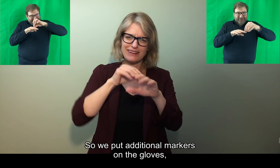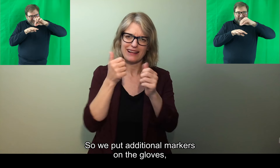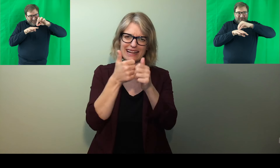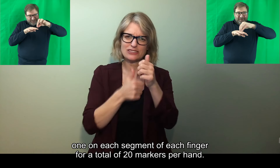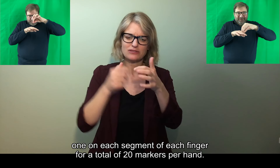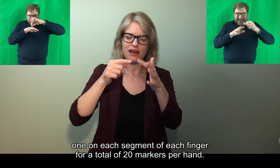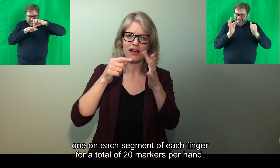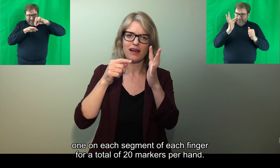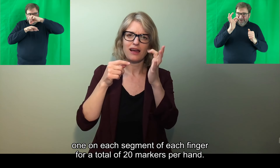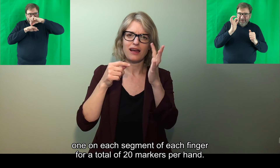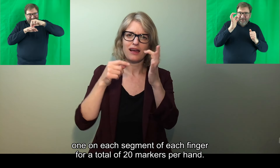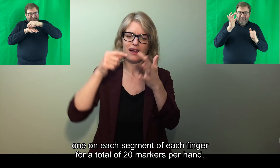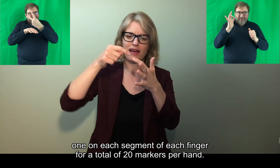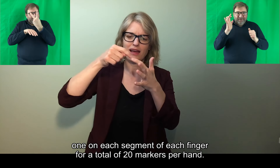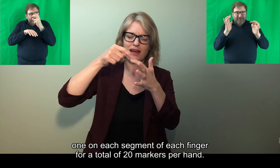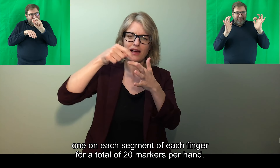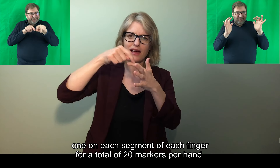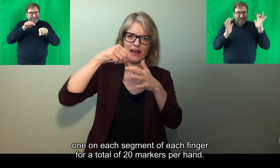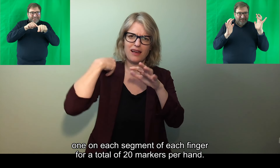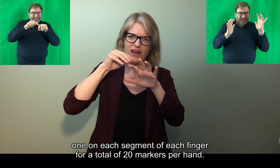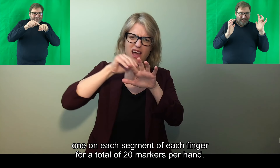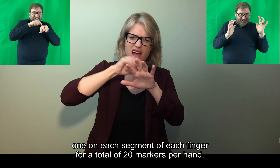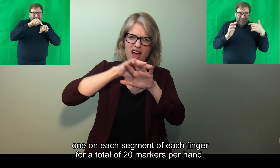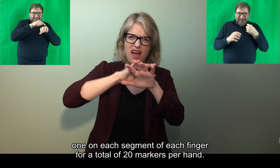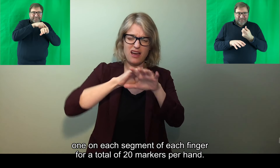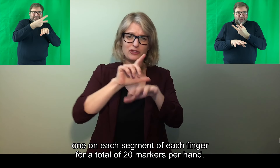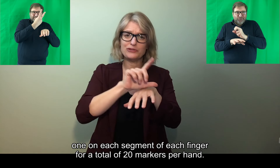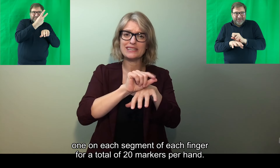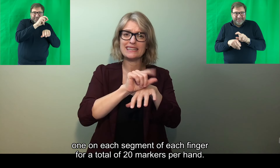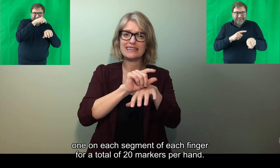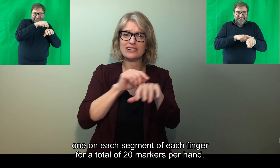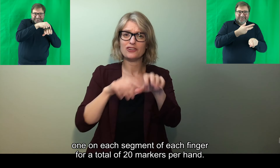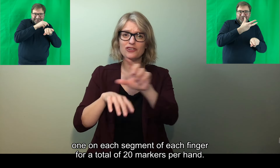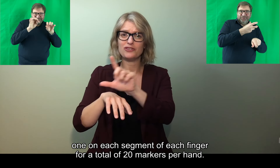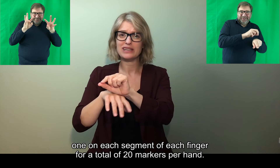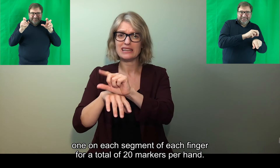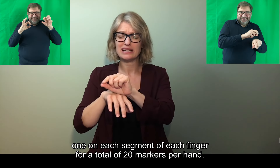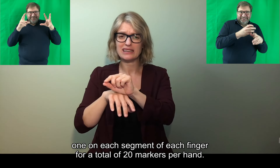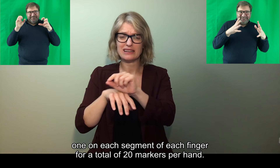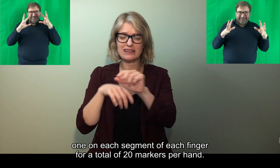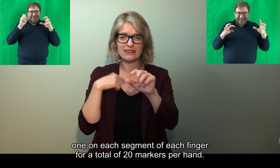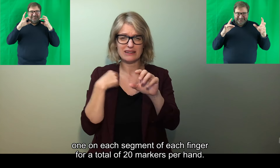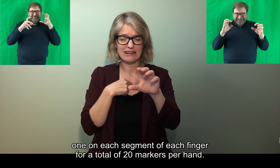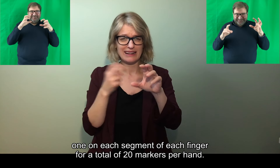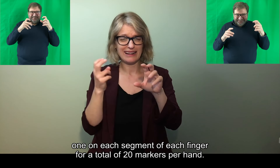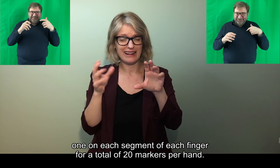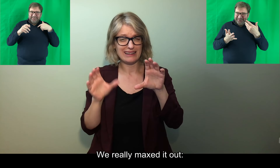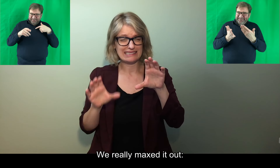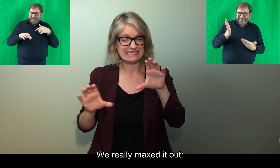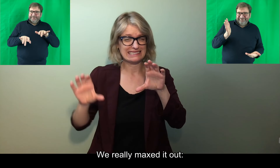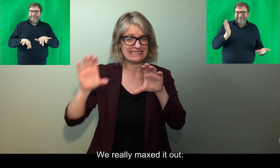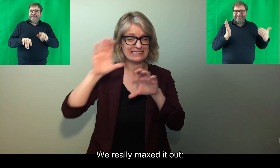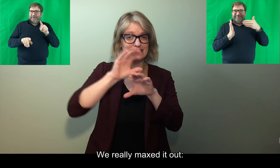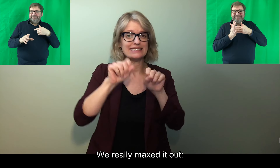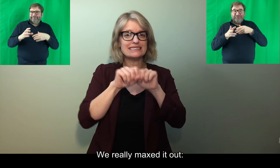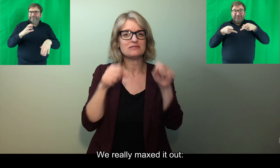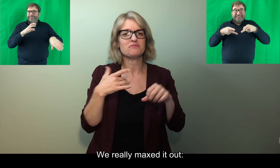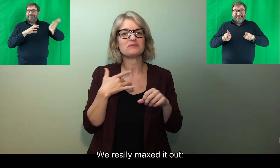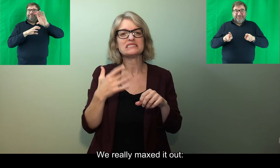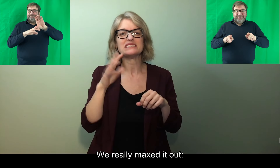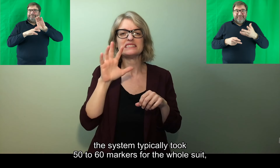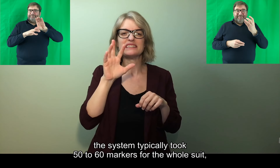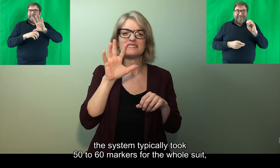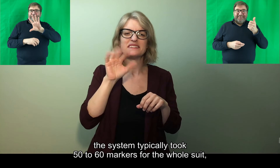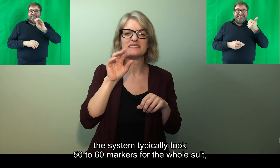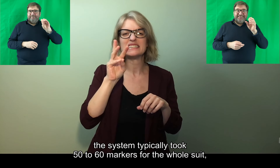gloves, one on each segment of each finger for a total of 20 markers per hand. We really maxed it